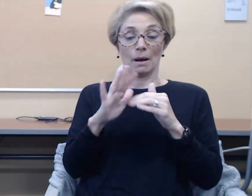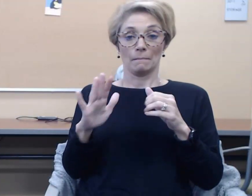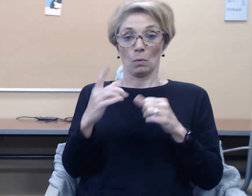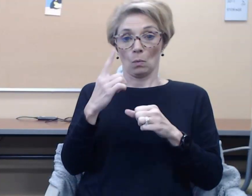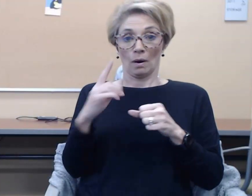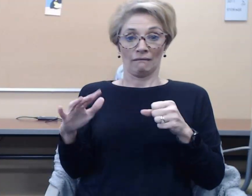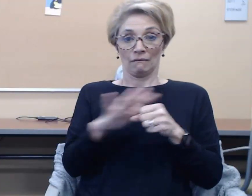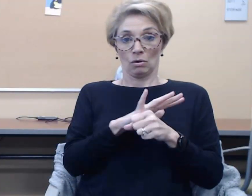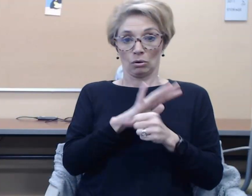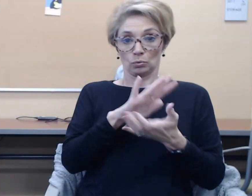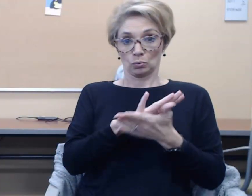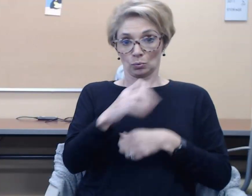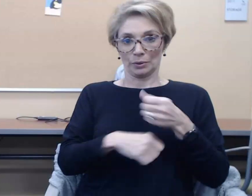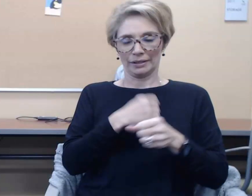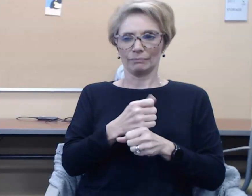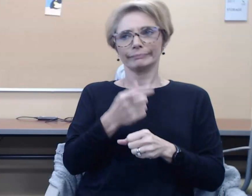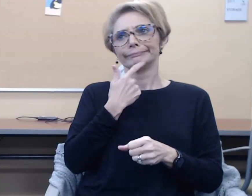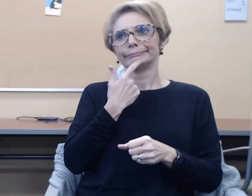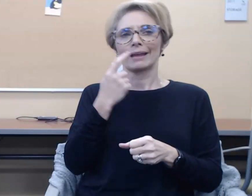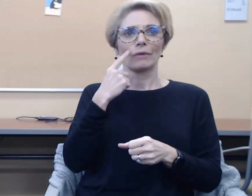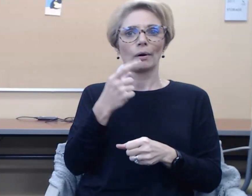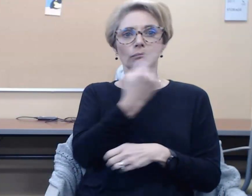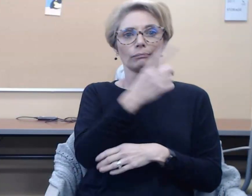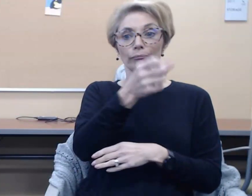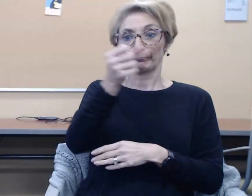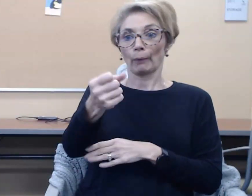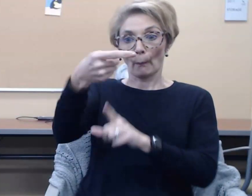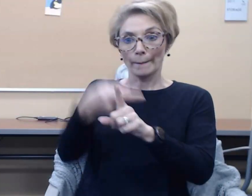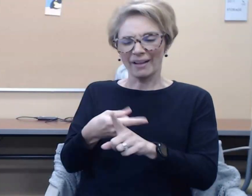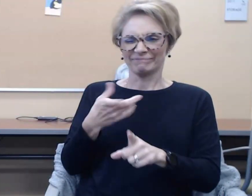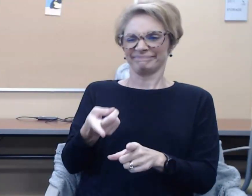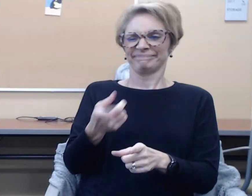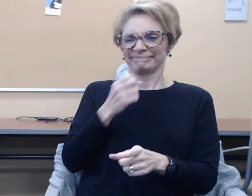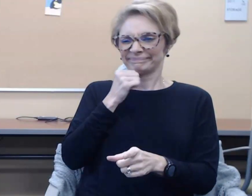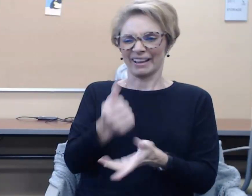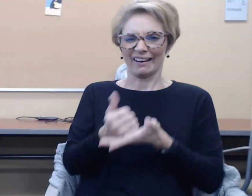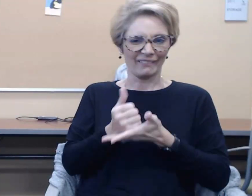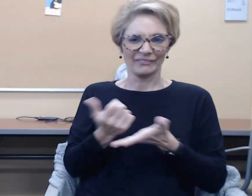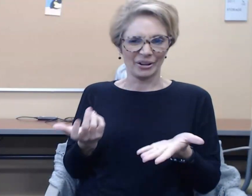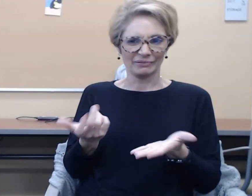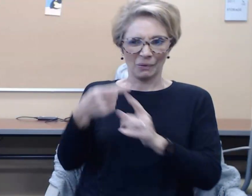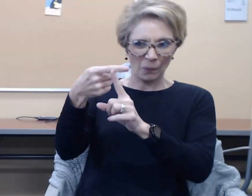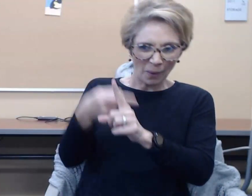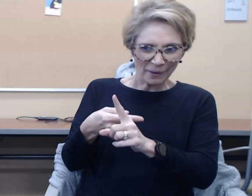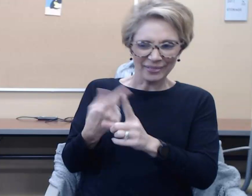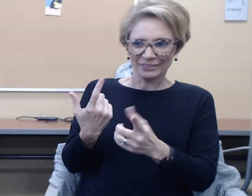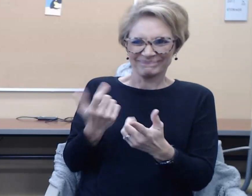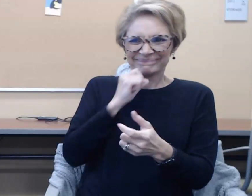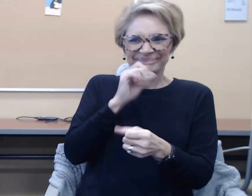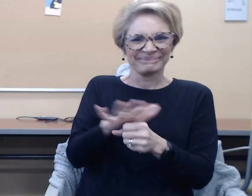say they're only there for 1 month. Well, that data is not really going to help me, because in 1 month, you may not have had enough time to